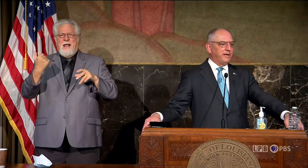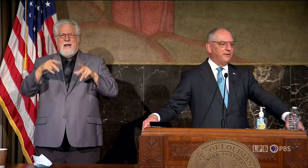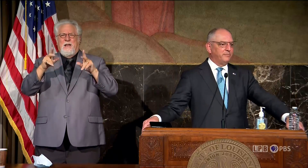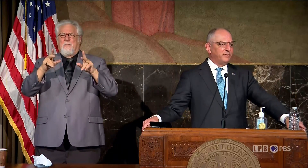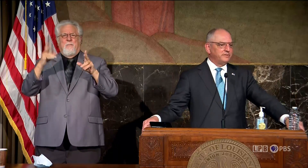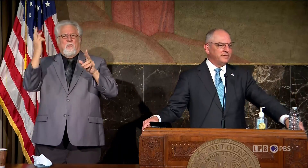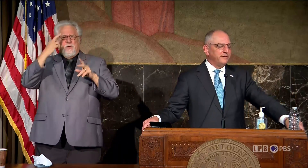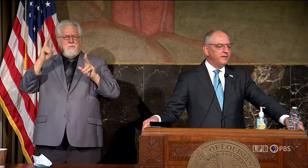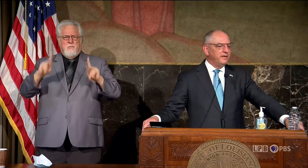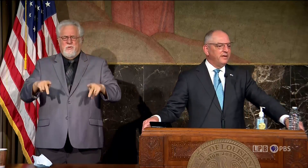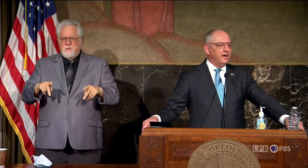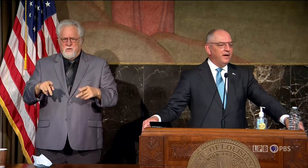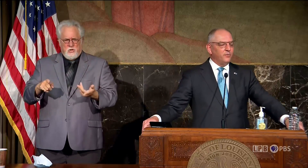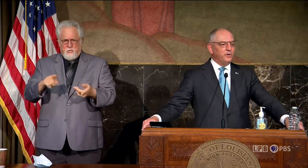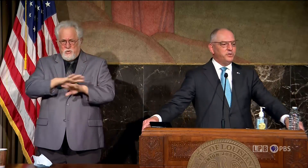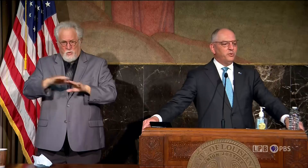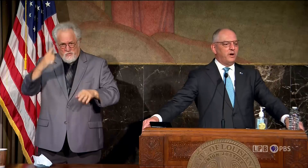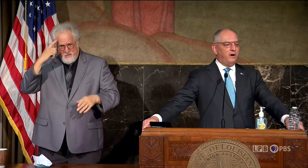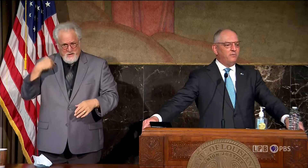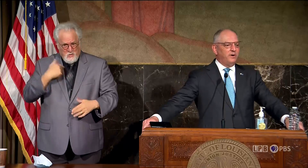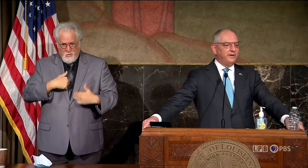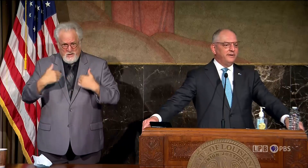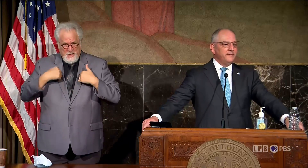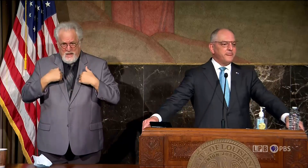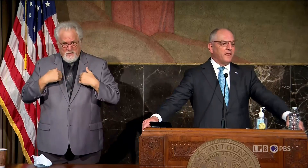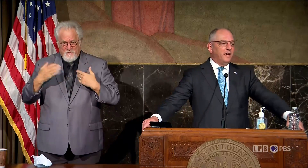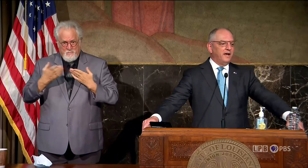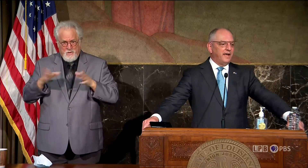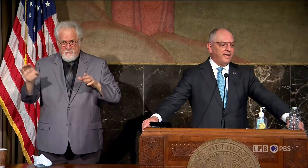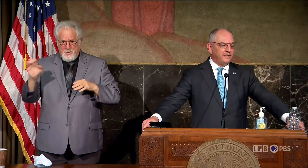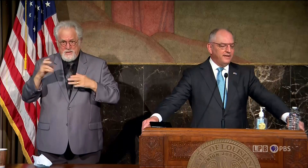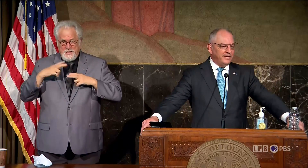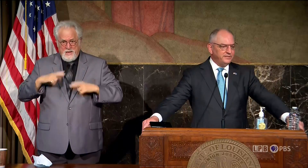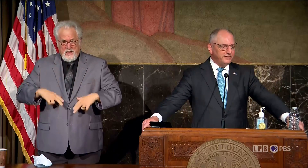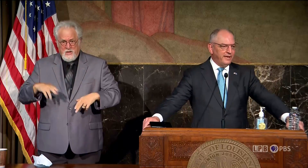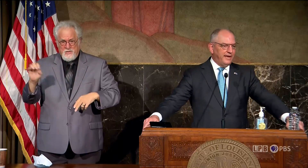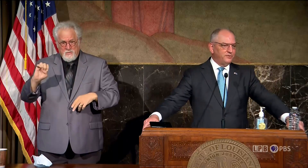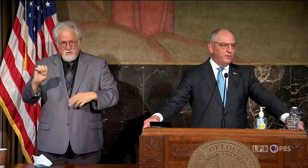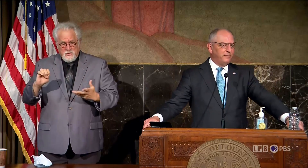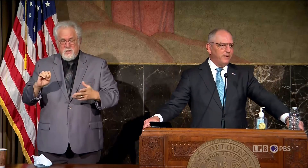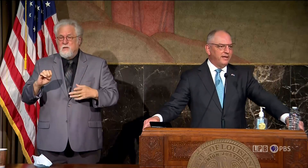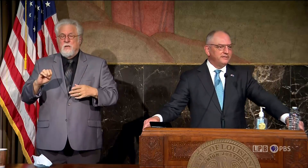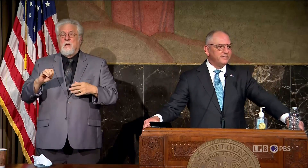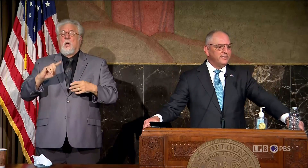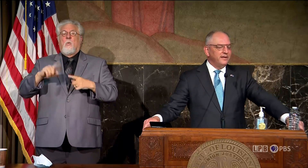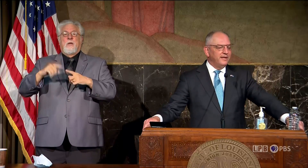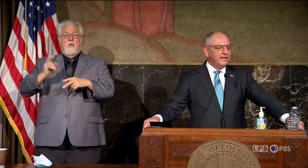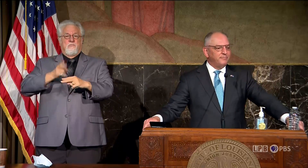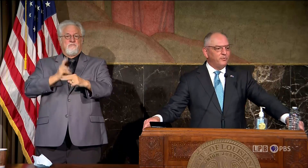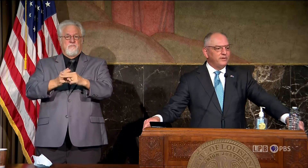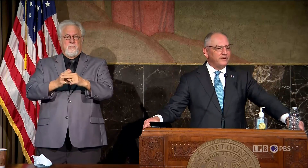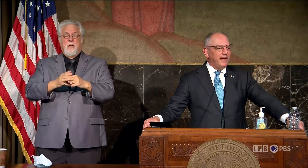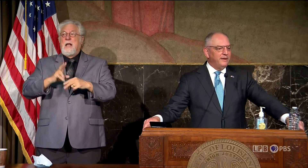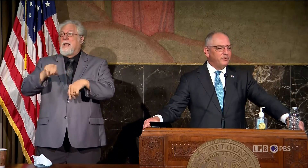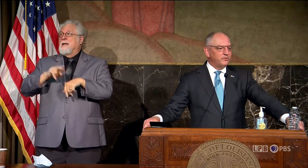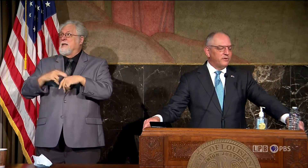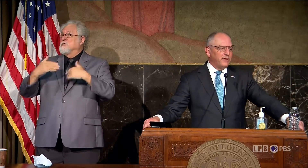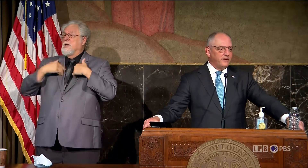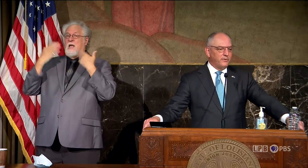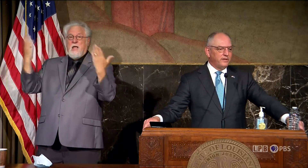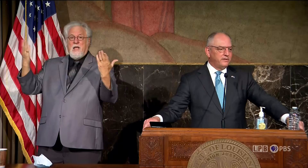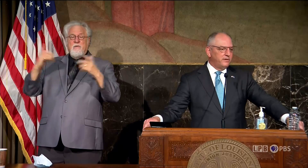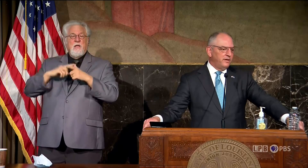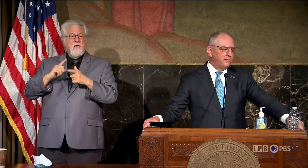a public health emergency. Once you call one, and the nation has one in place, at that point in time, you